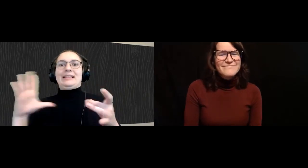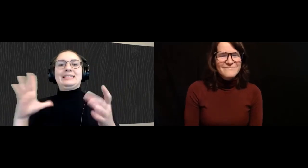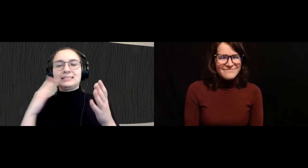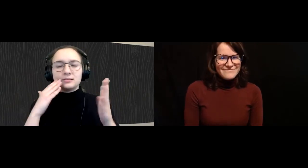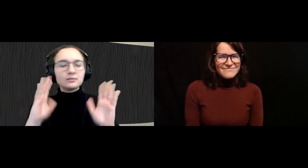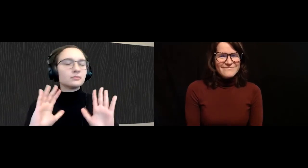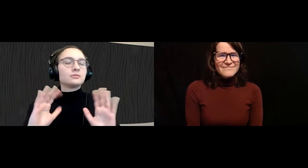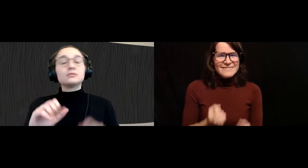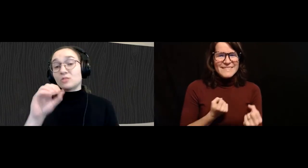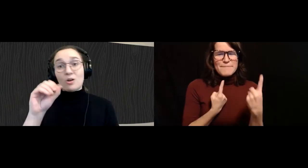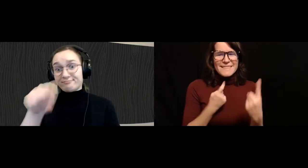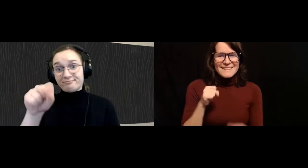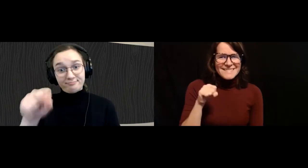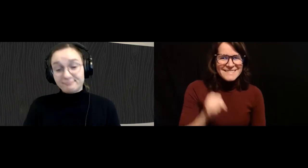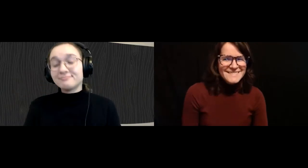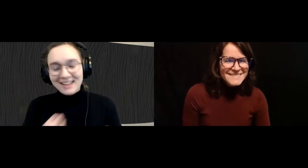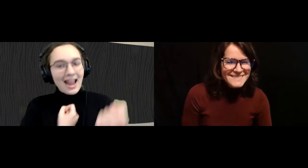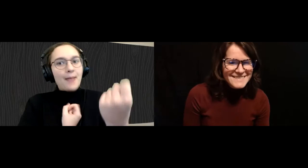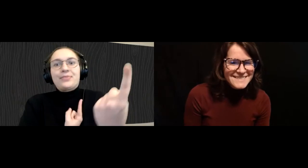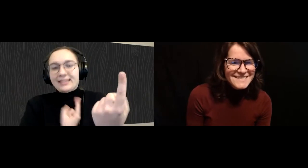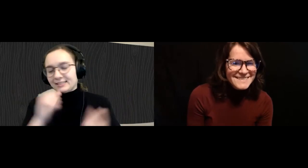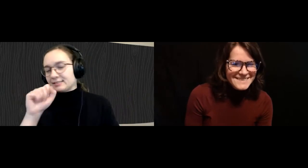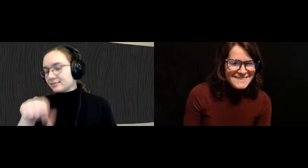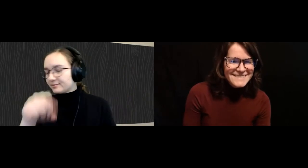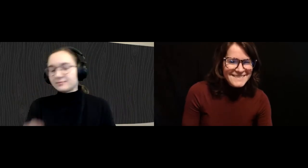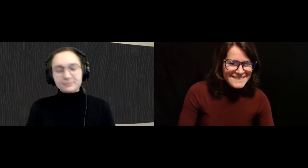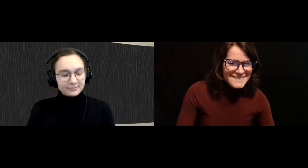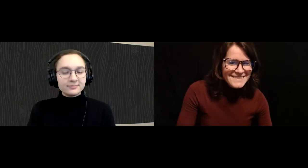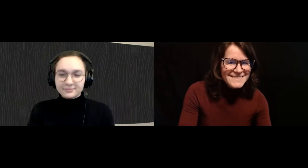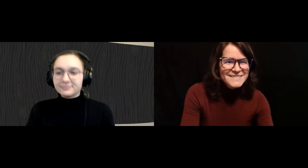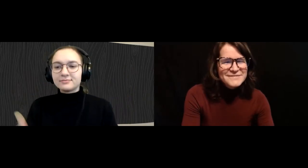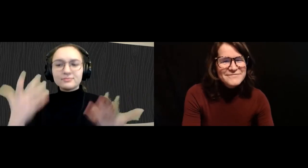and stableness, that release. Oh, so yeah, I get it. Totally get it.